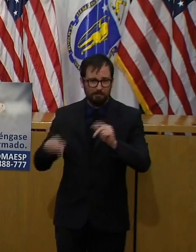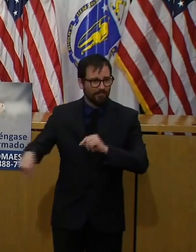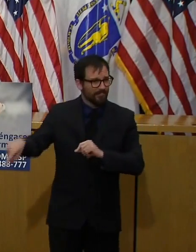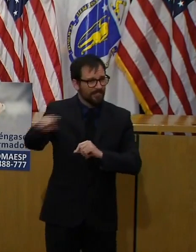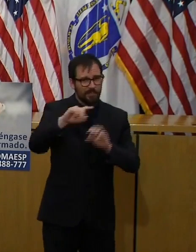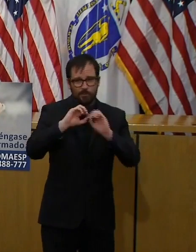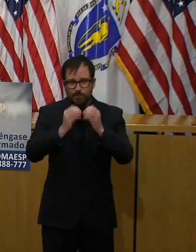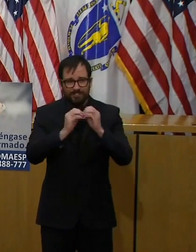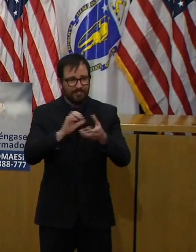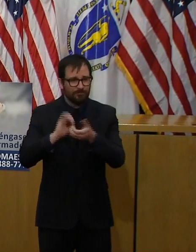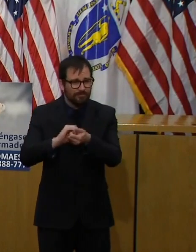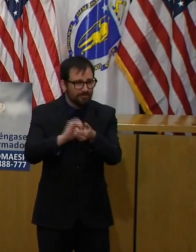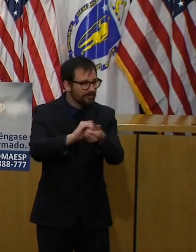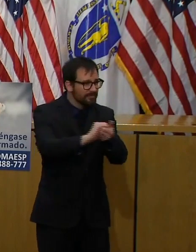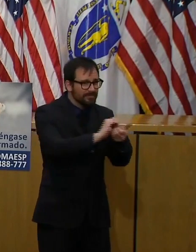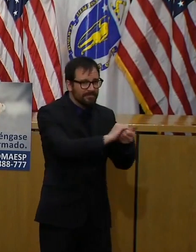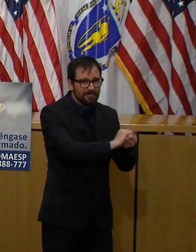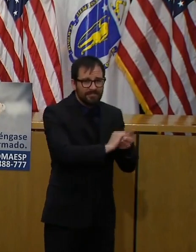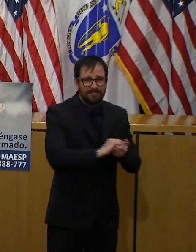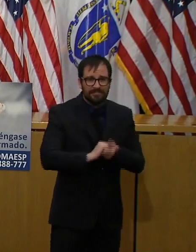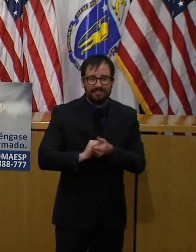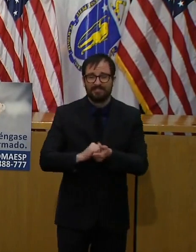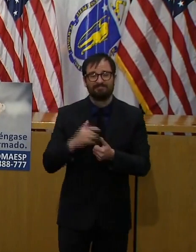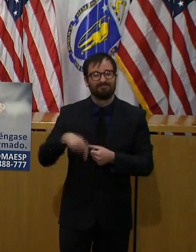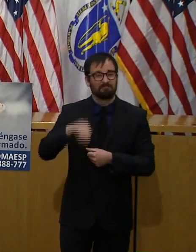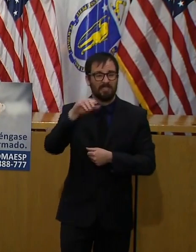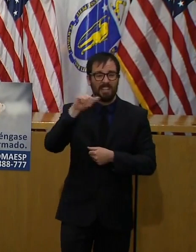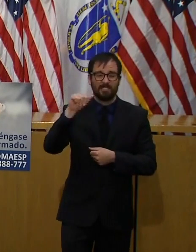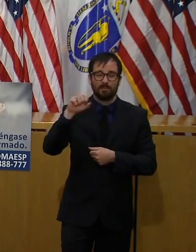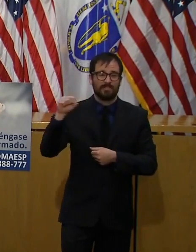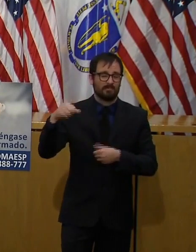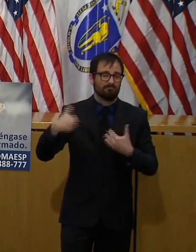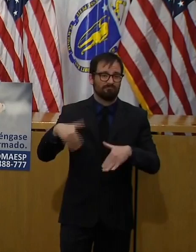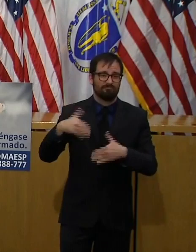testing. As of yesterday, we conducted a total of